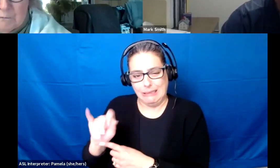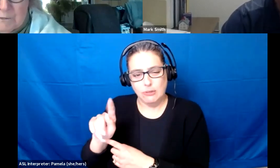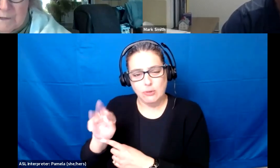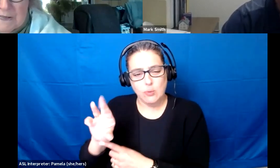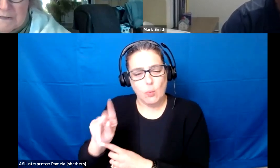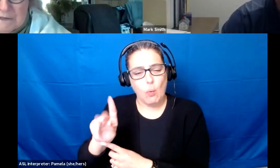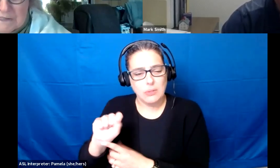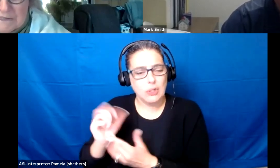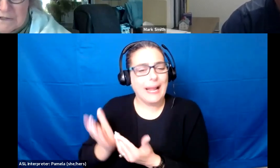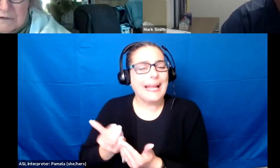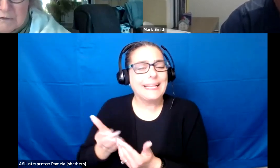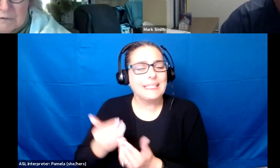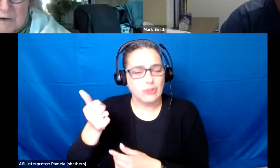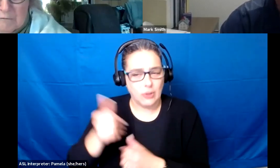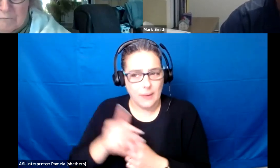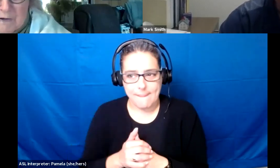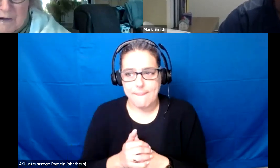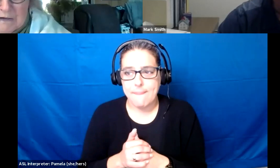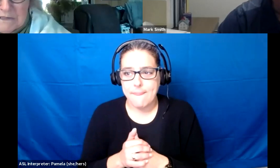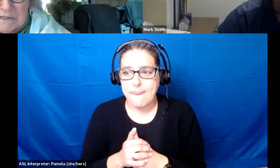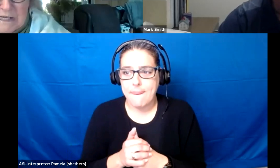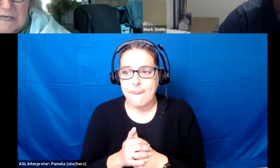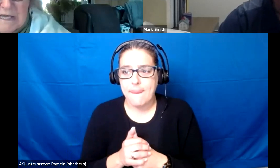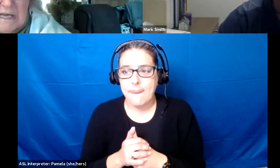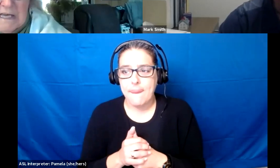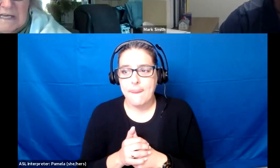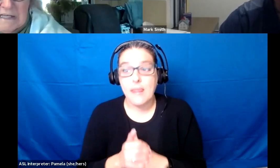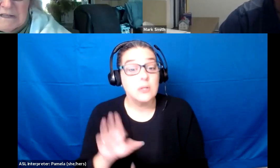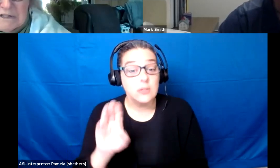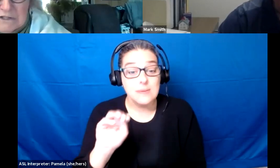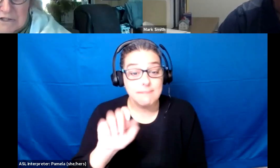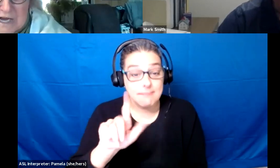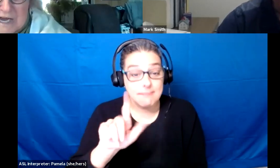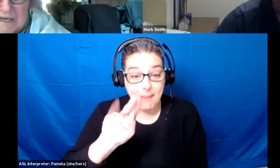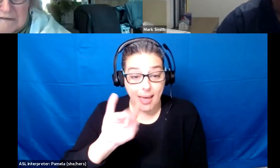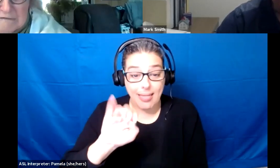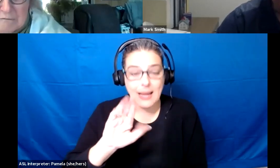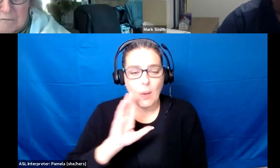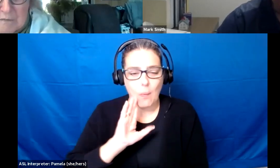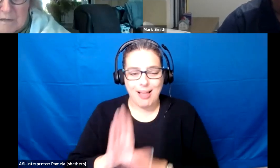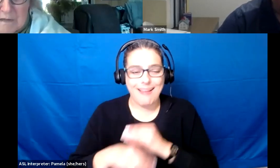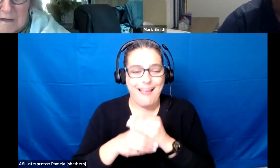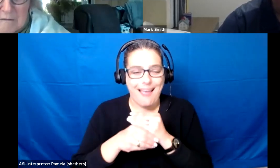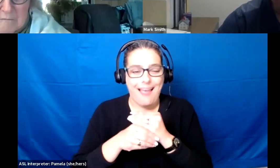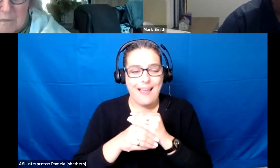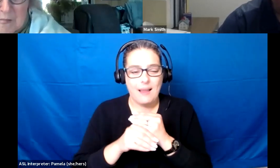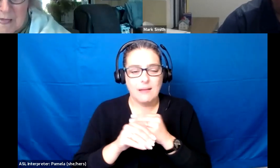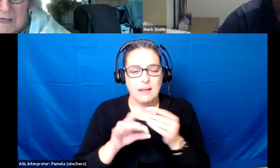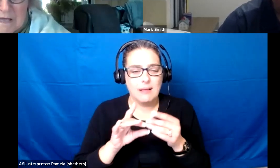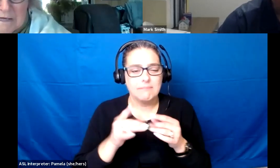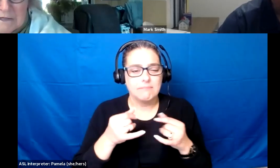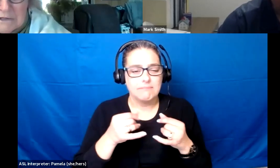Melanie will put a link to the Dropbox in the chat.